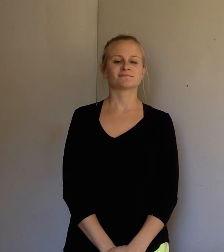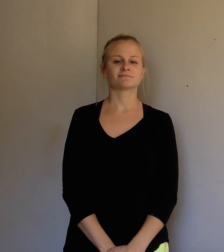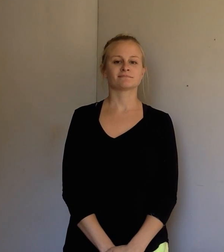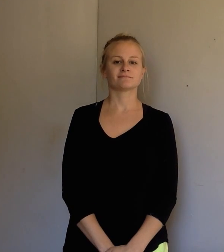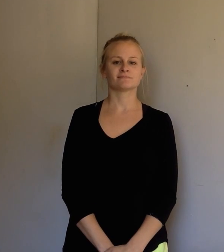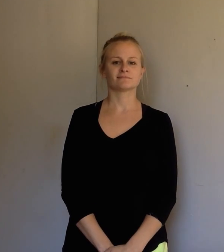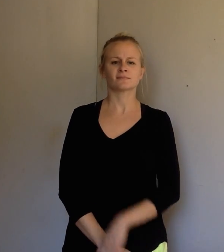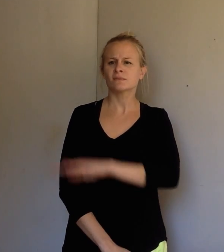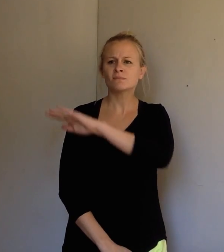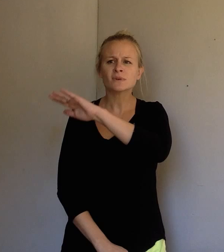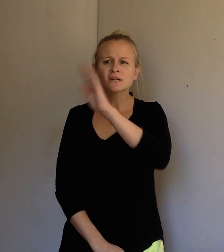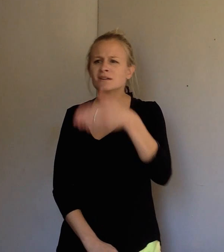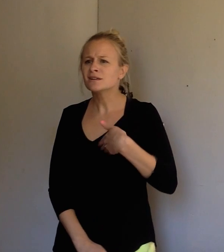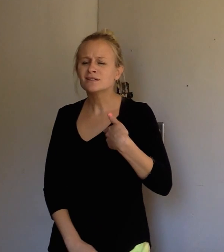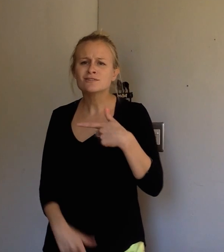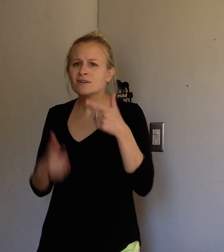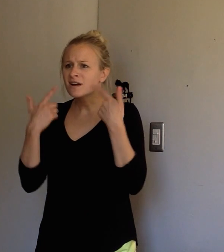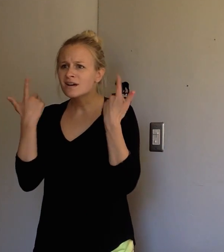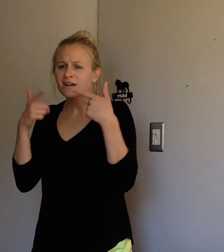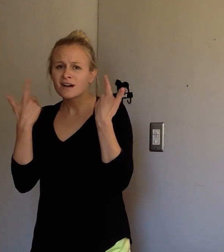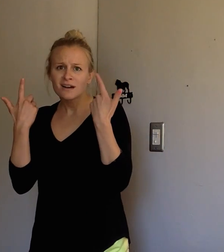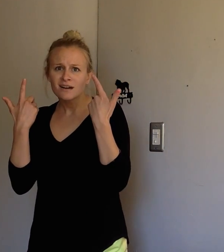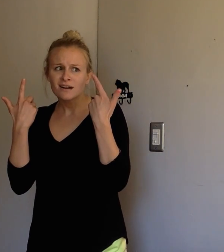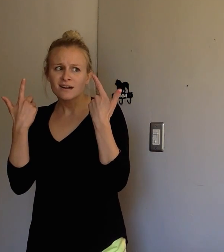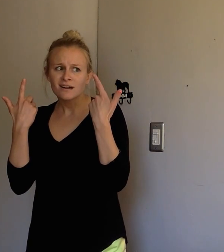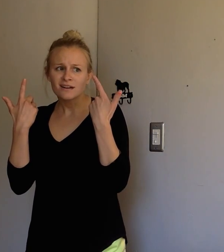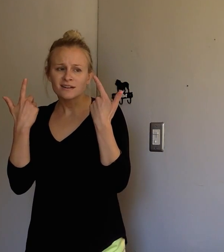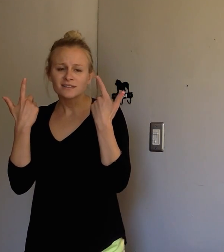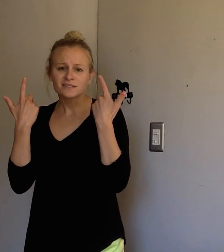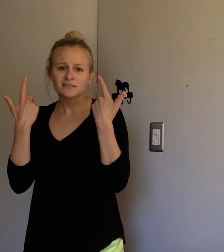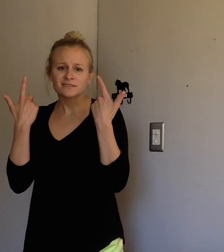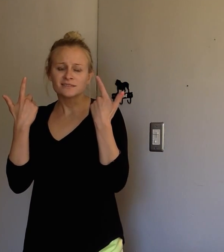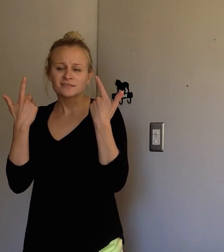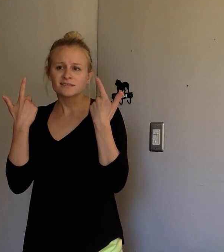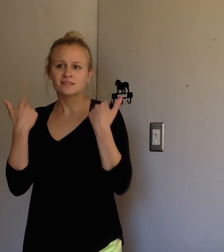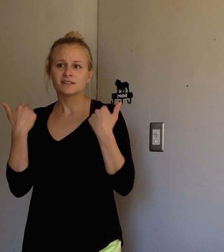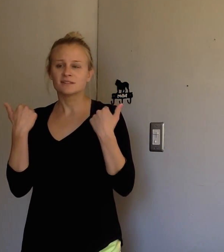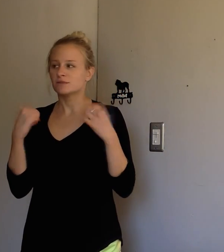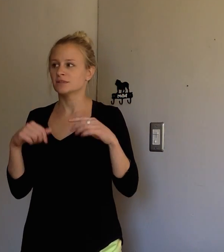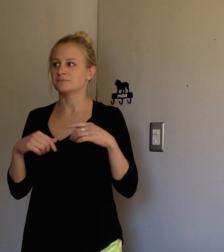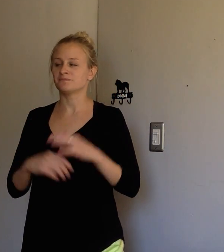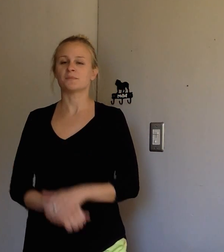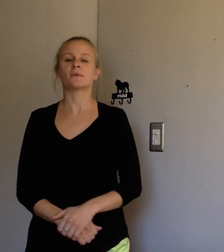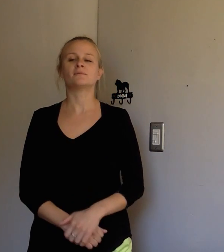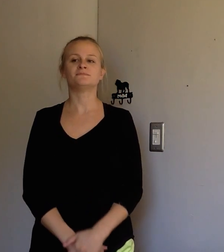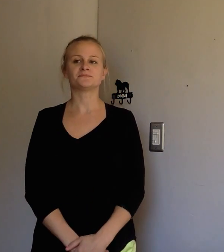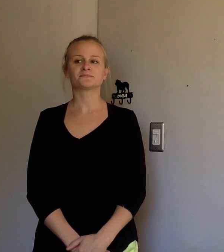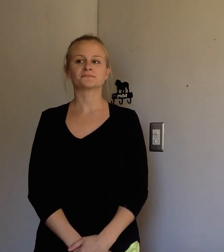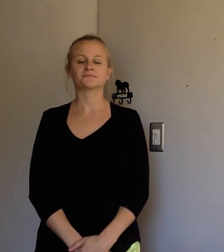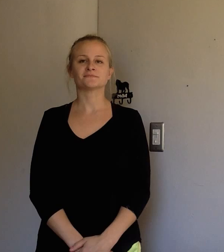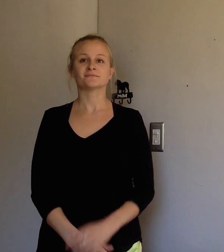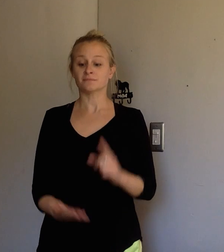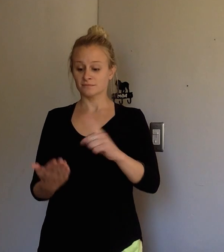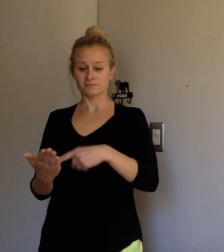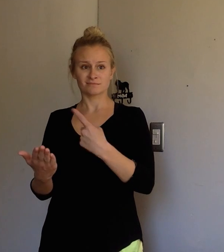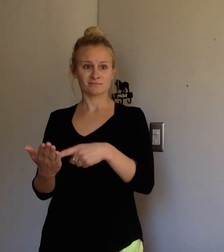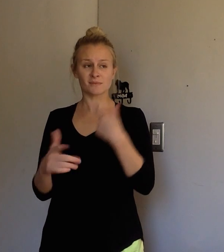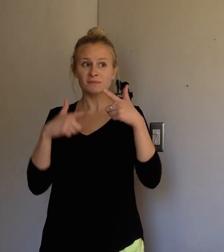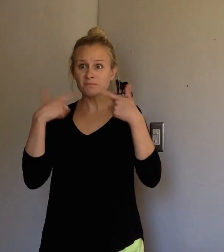are laughing to show people that you understand them, that you agree with them, that you're part of the same group as them. You're laughing to show that you like them. You might even love them.